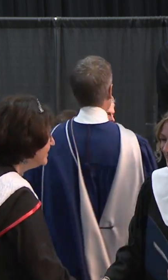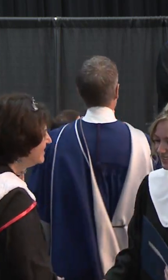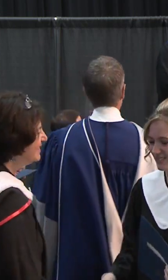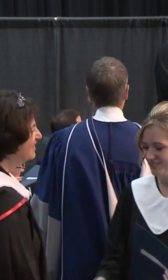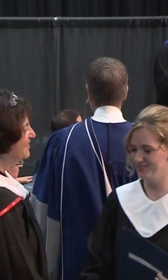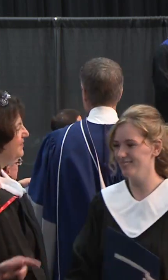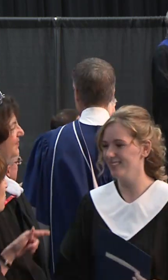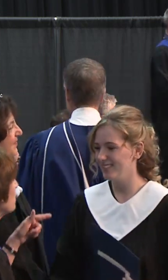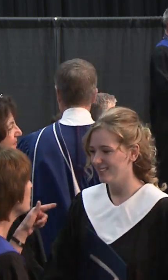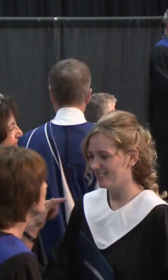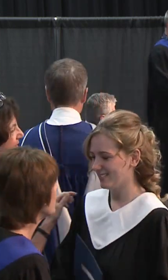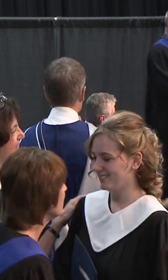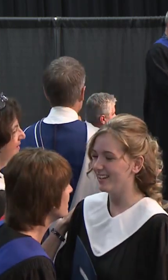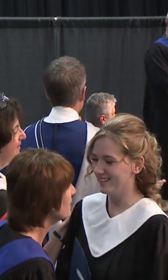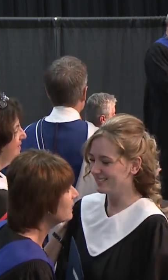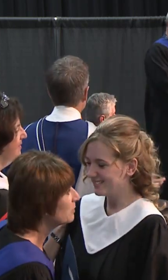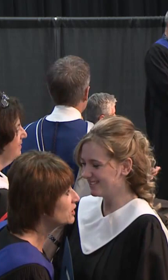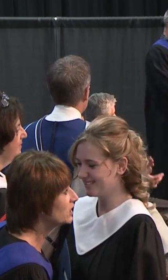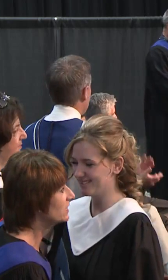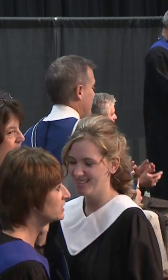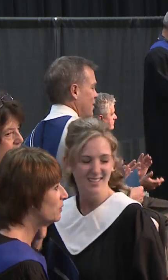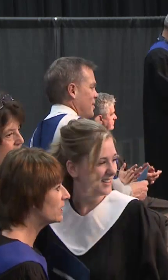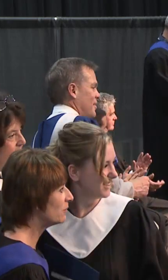Claudette Lemoyne.